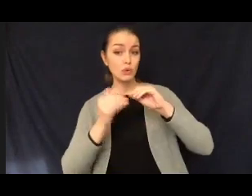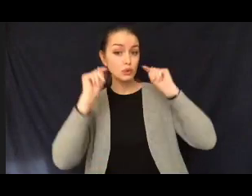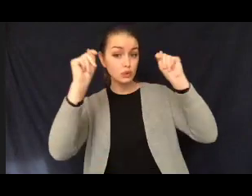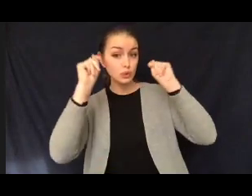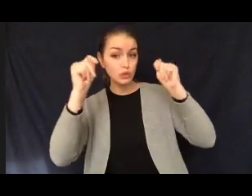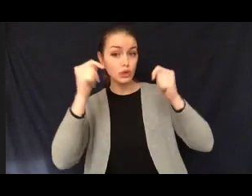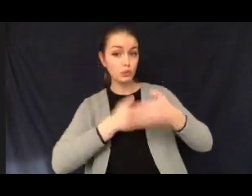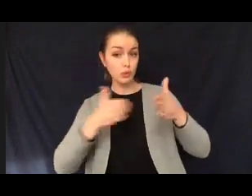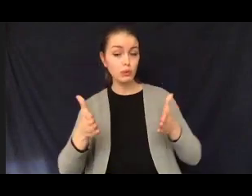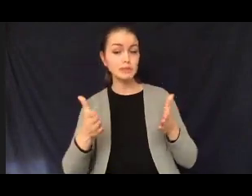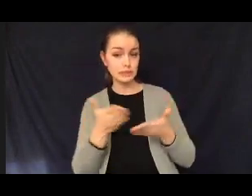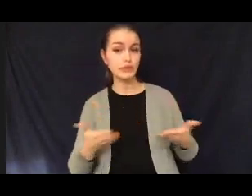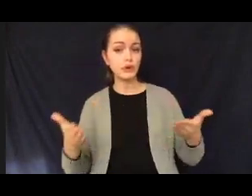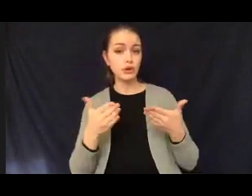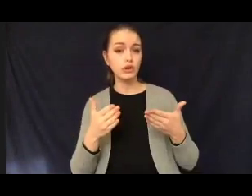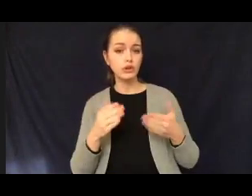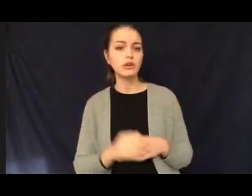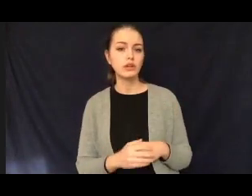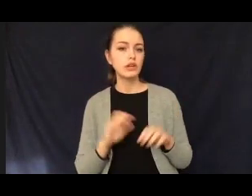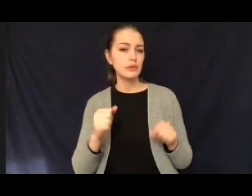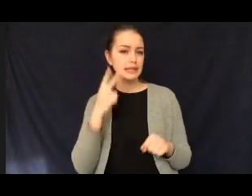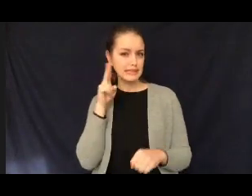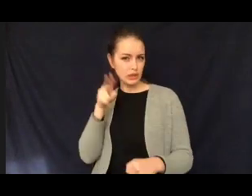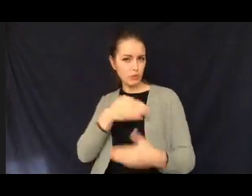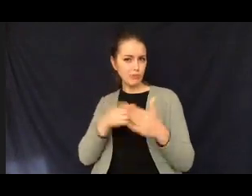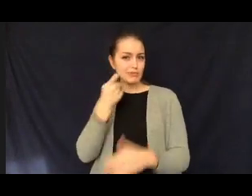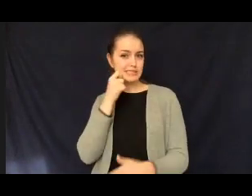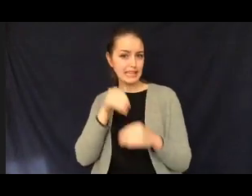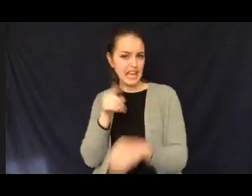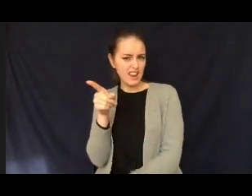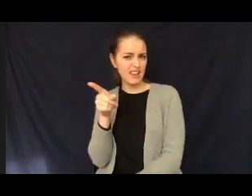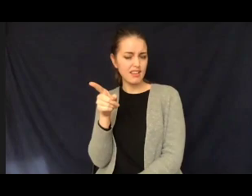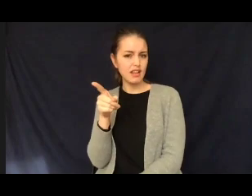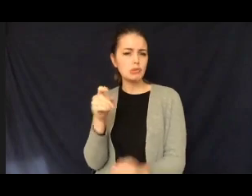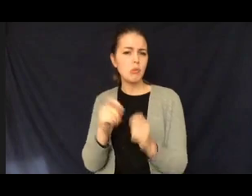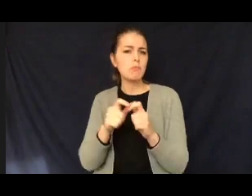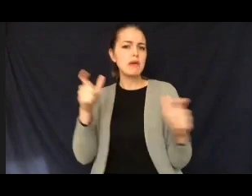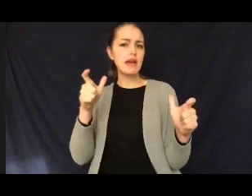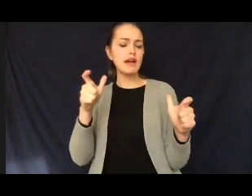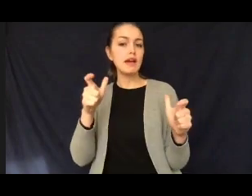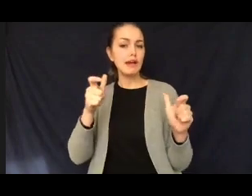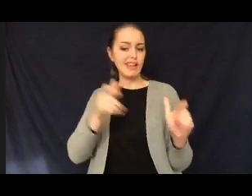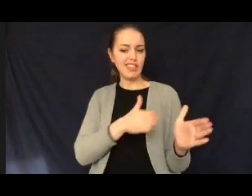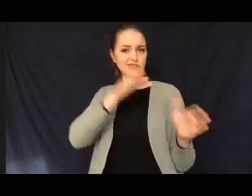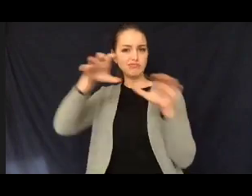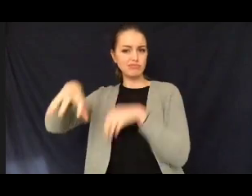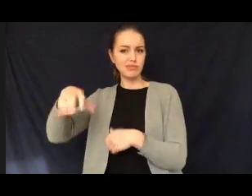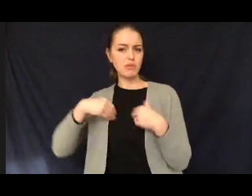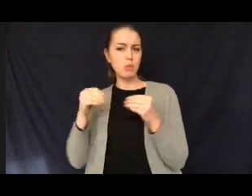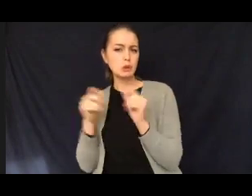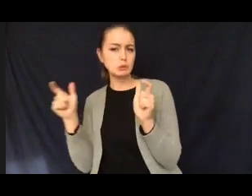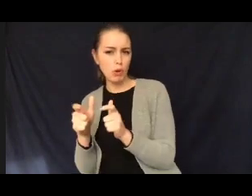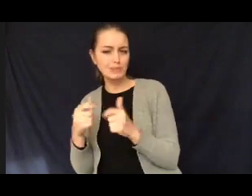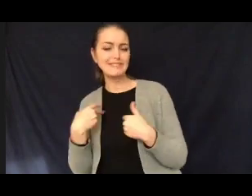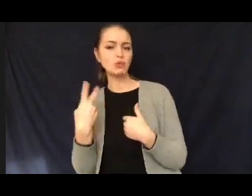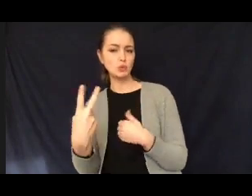And from here, we can look back at the one we were just in. That's a little bigger room, and then there's a smaller room next to it. So that's the two different sizes of